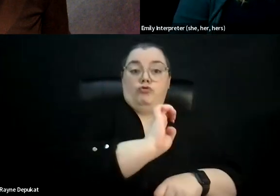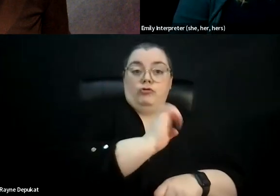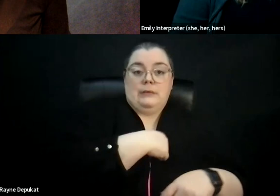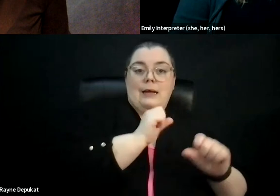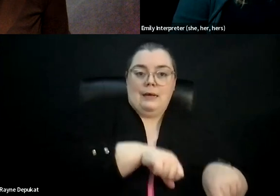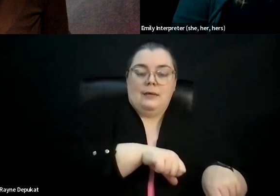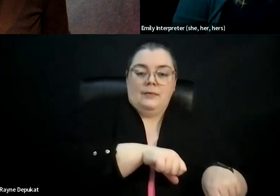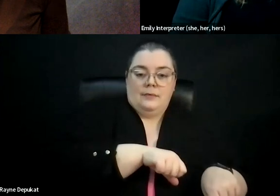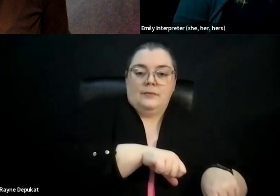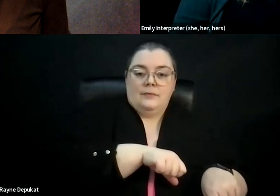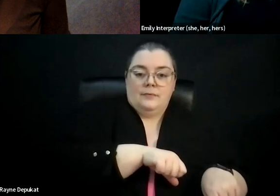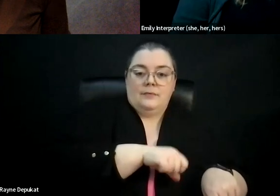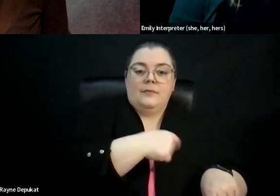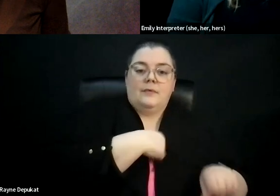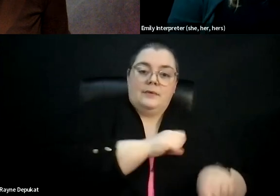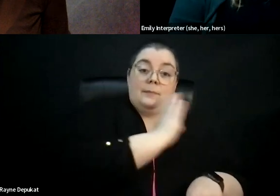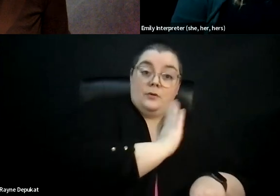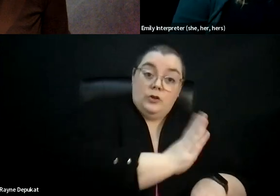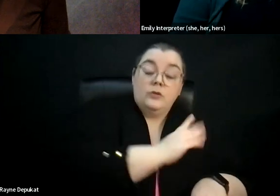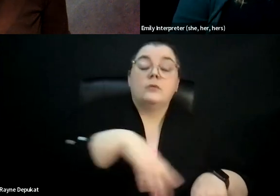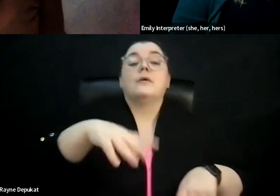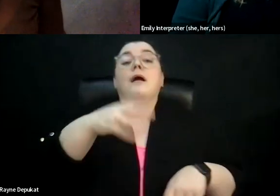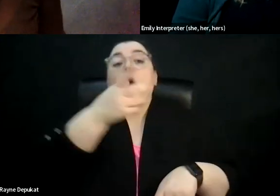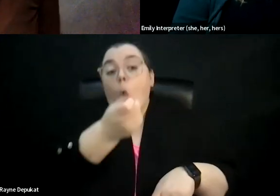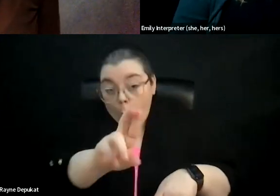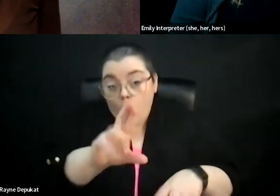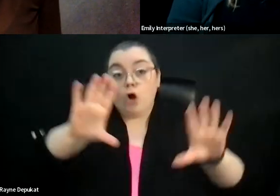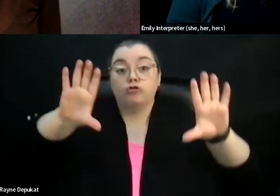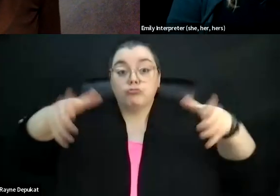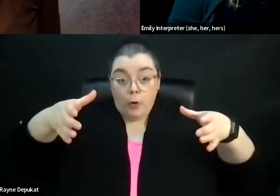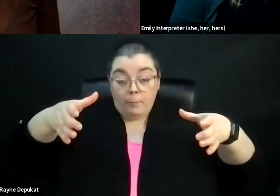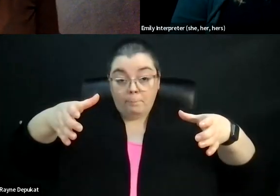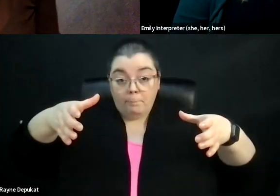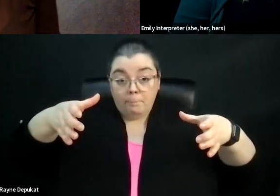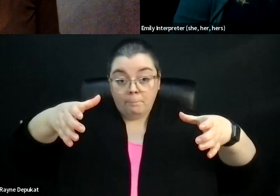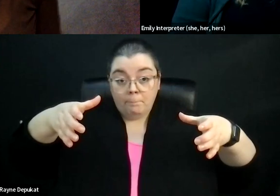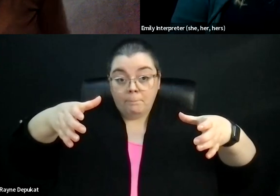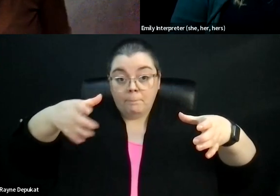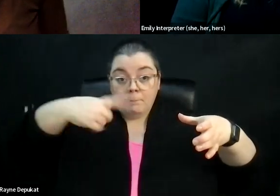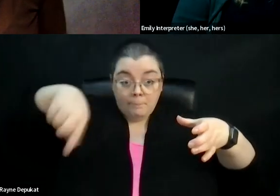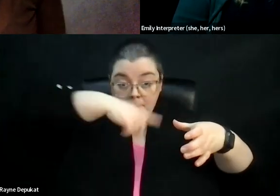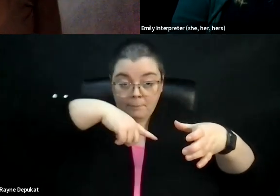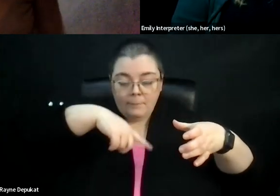You can email me individually and then I can email Ernest. So I can email Ernest directly, or in the group,